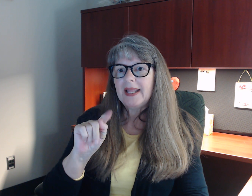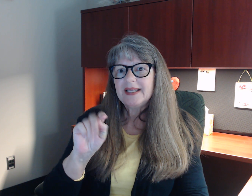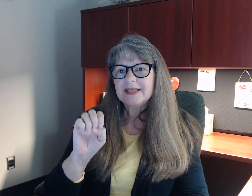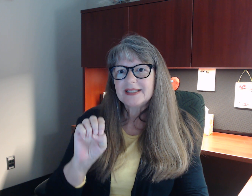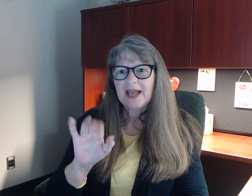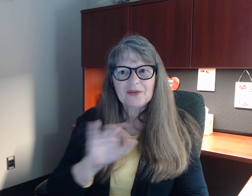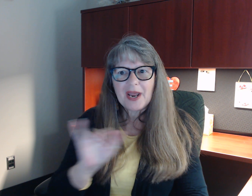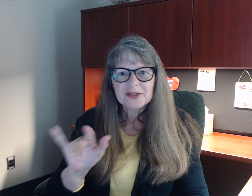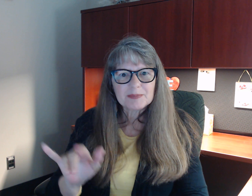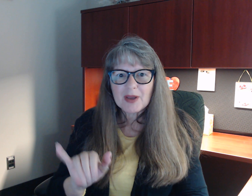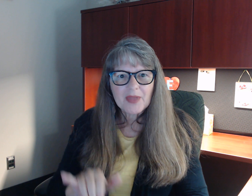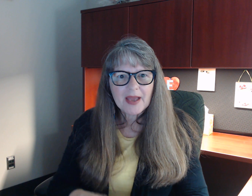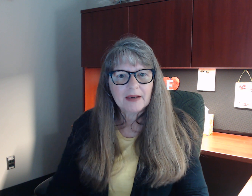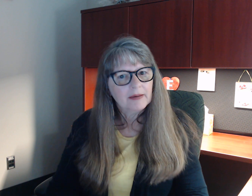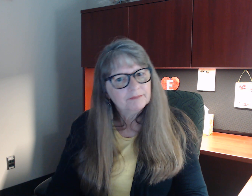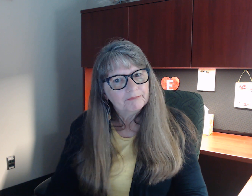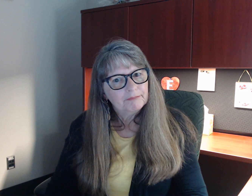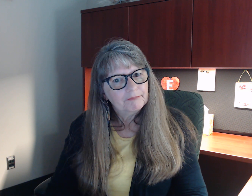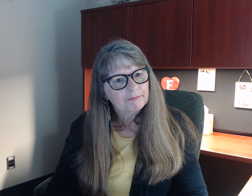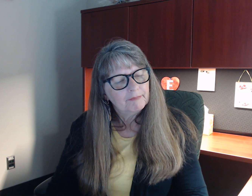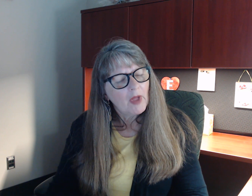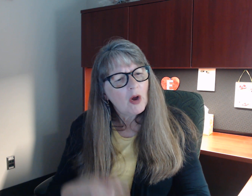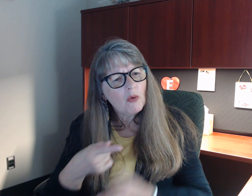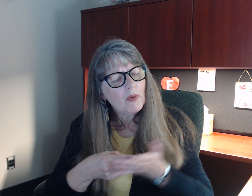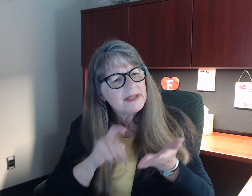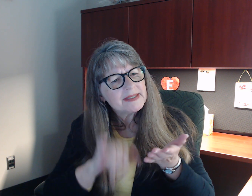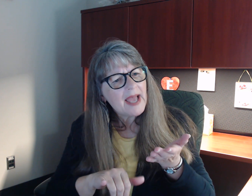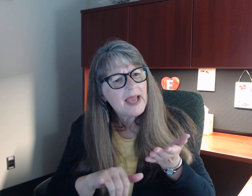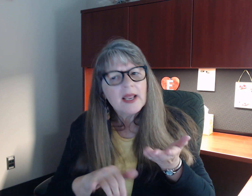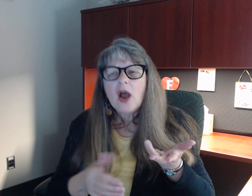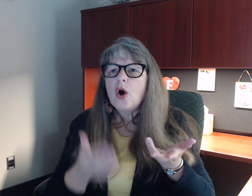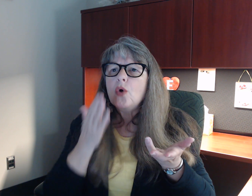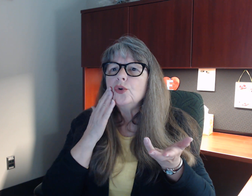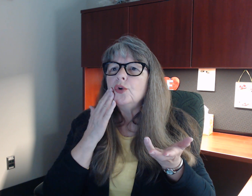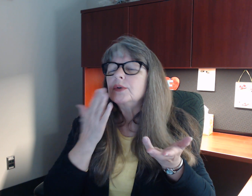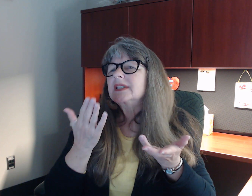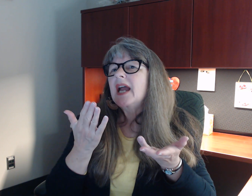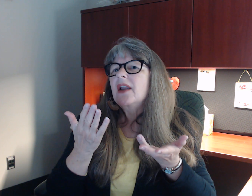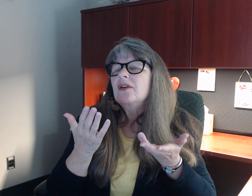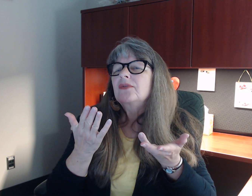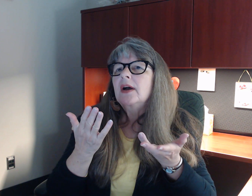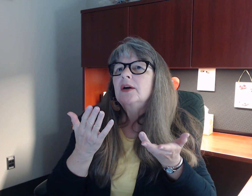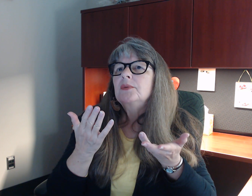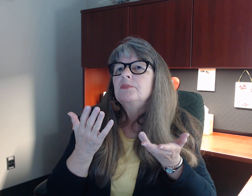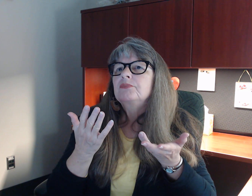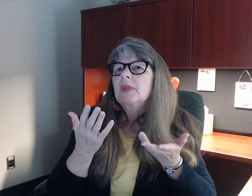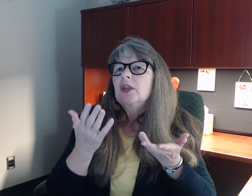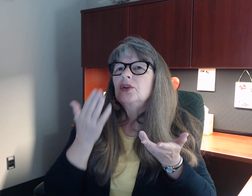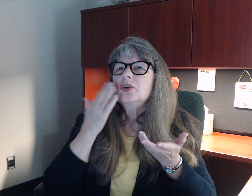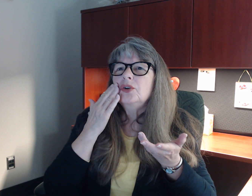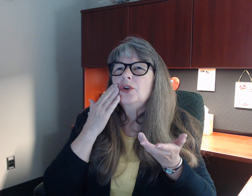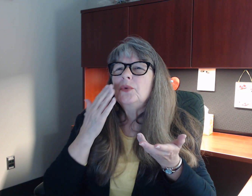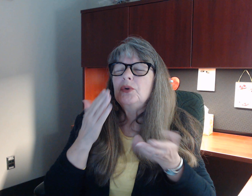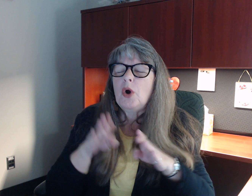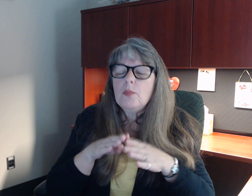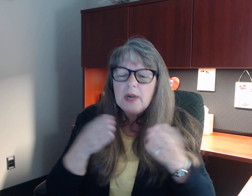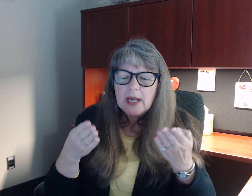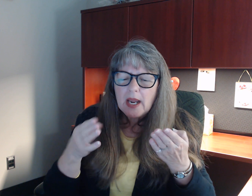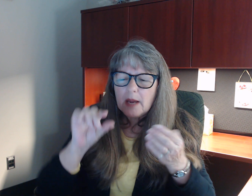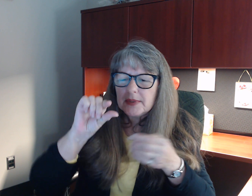pomegranate. I don't know how to spell that. Oh, what is that? Oh, it's kind of, when you open it up, it's those